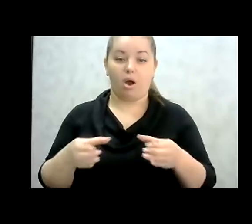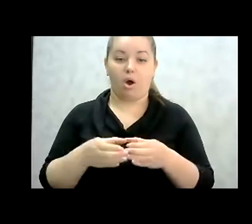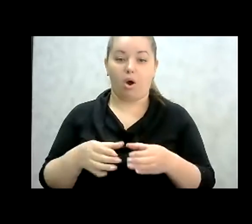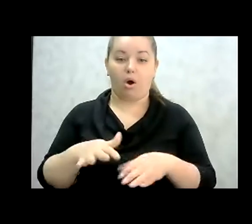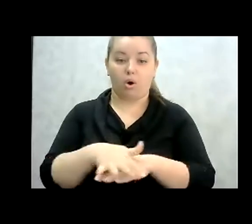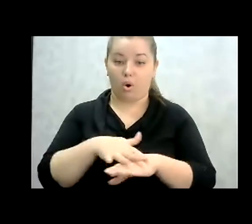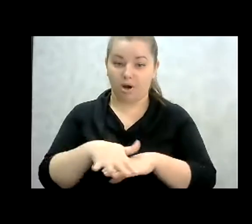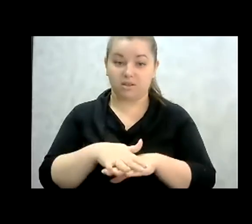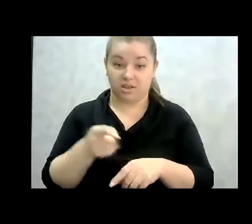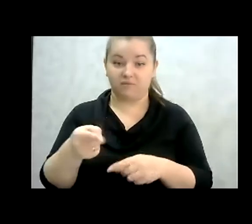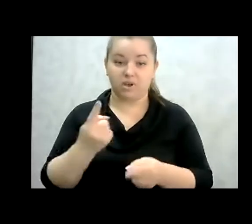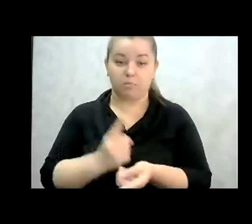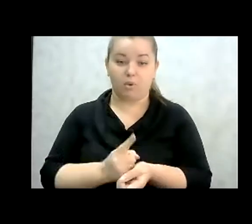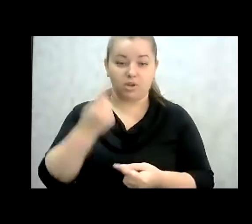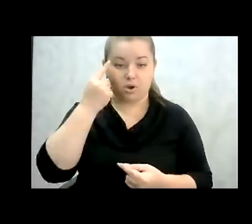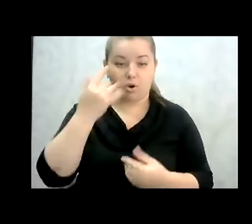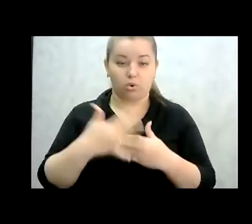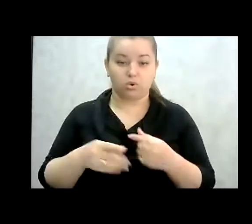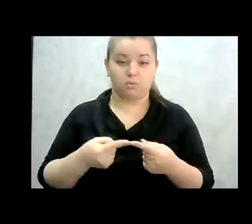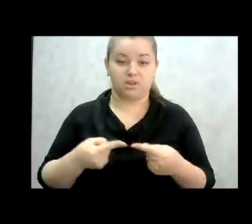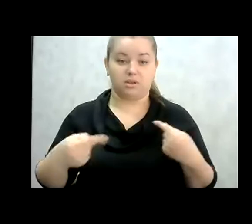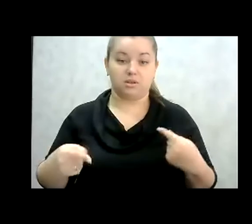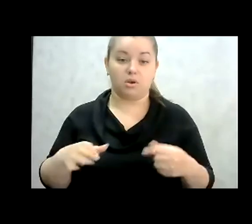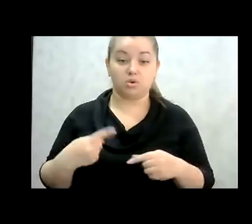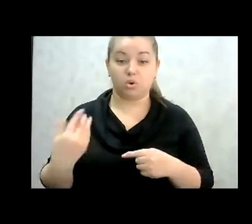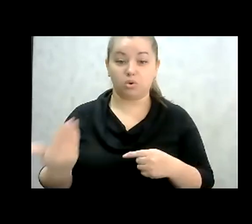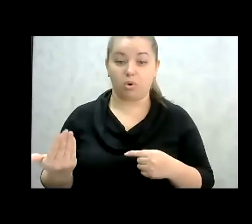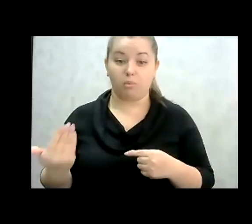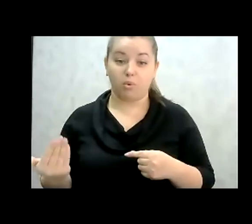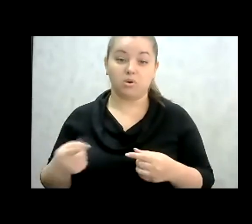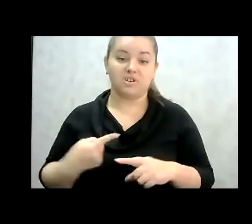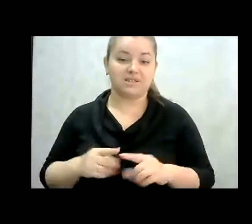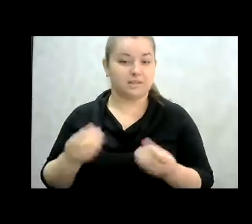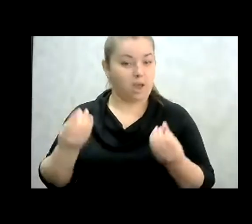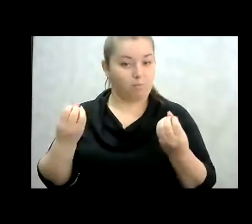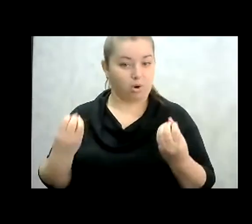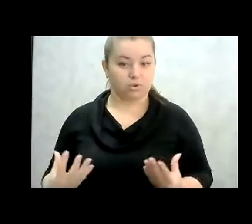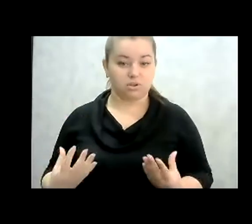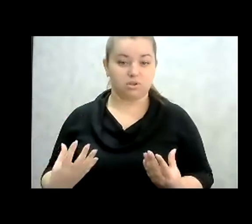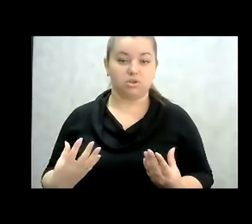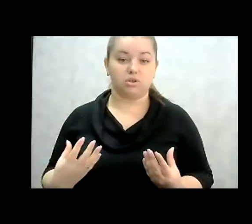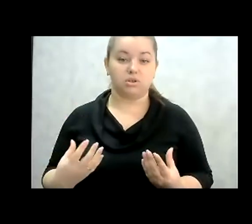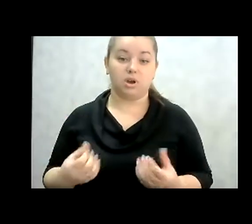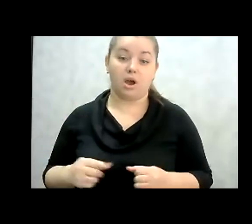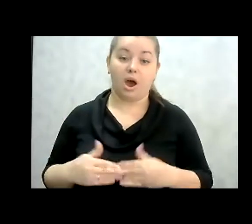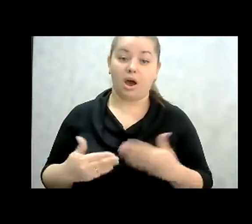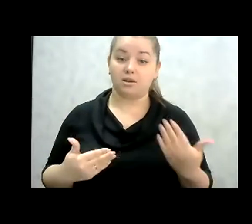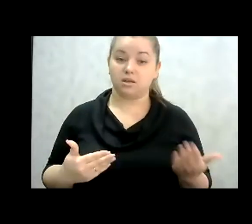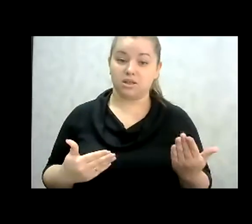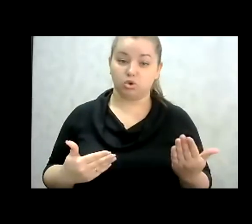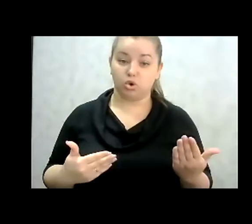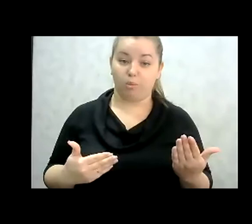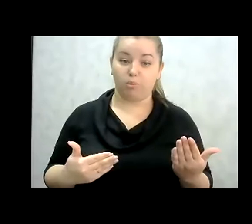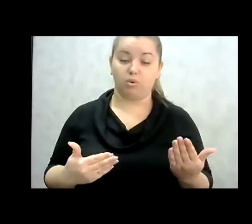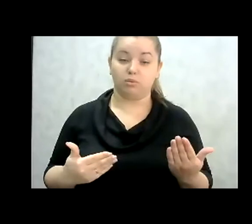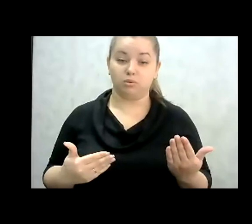1,470 territorial communities, and you certainly grasp the difference. So it was a